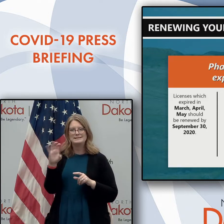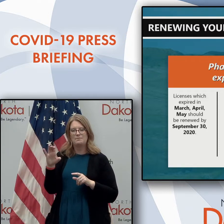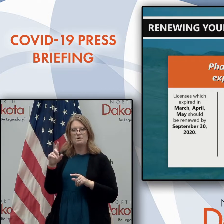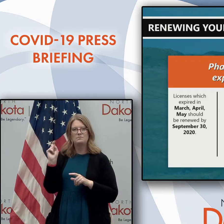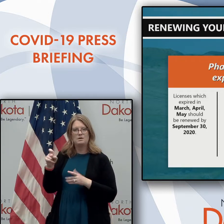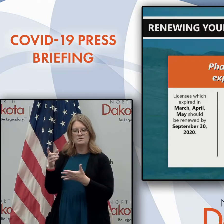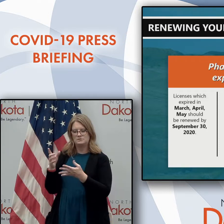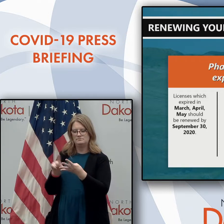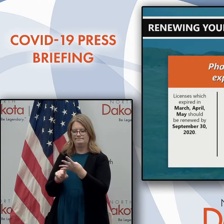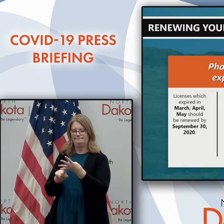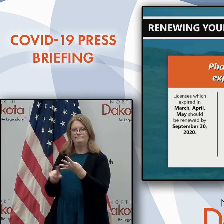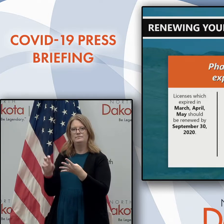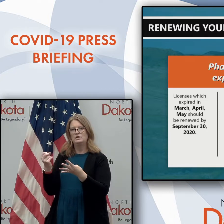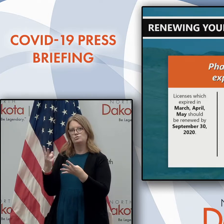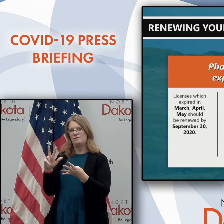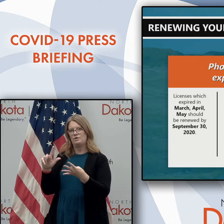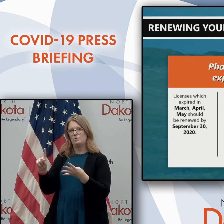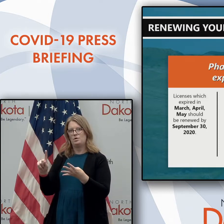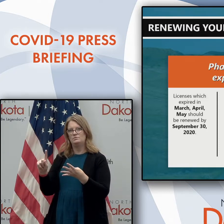year,